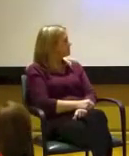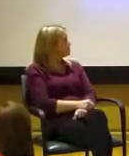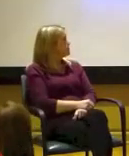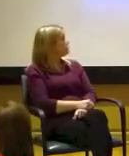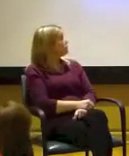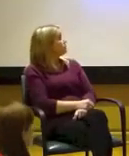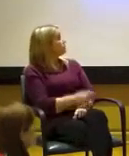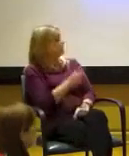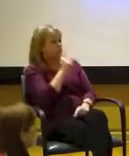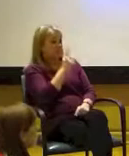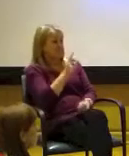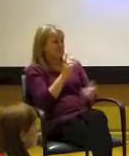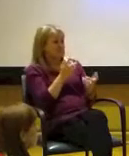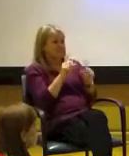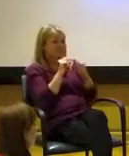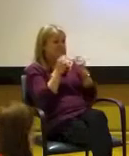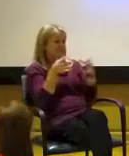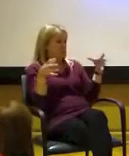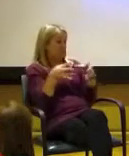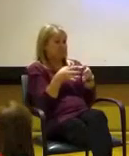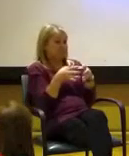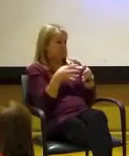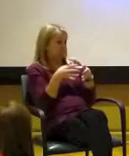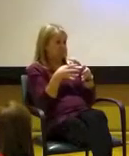It's a team approach.